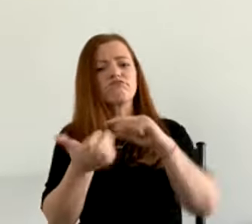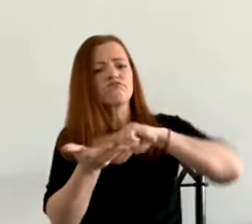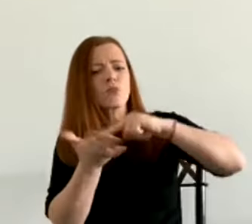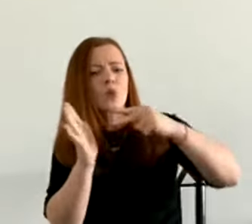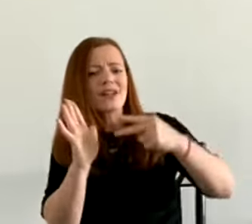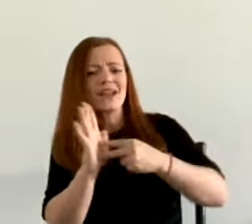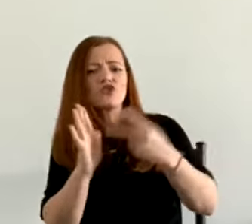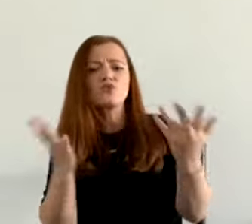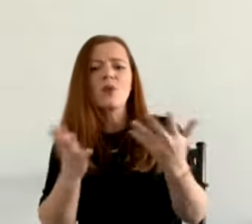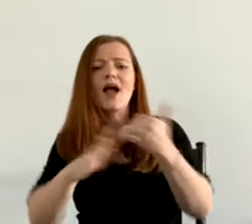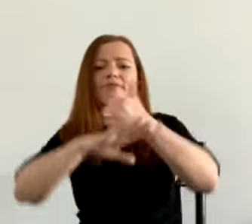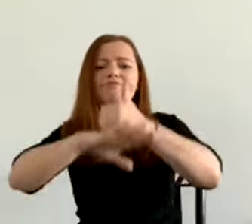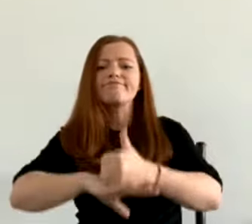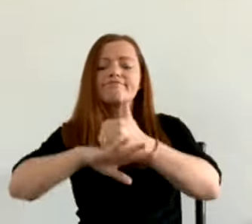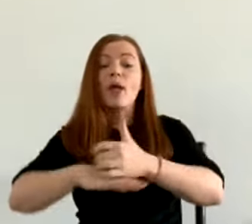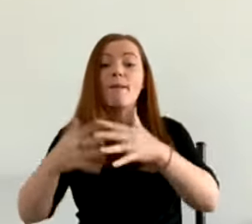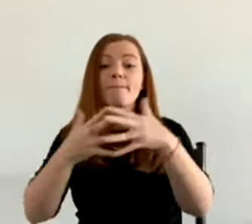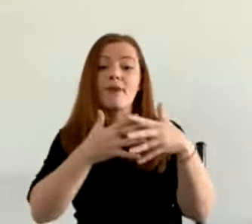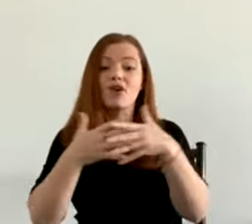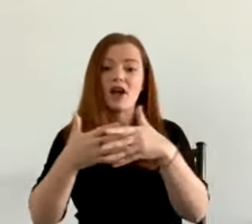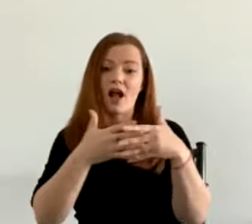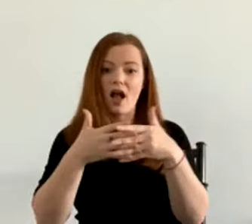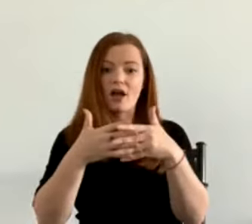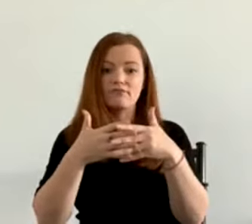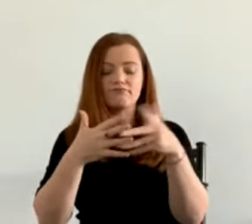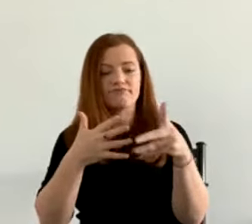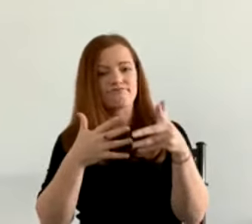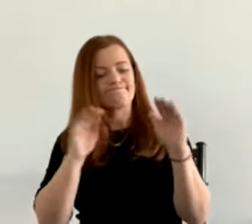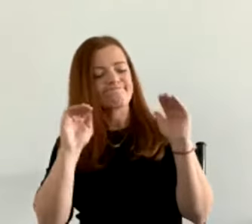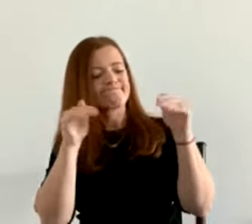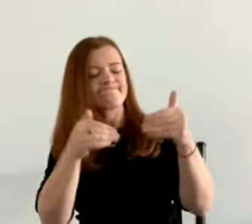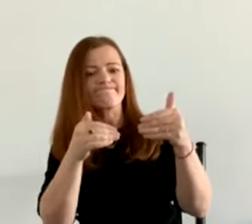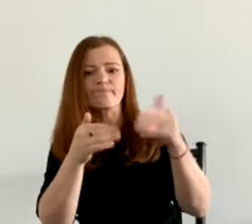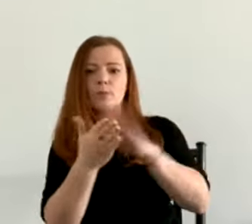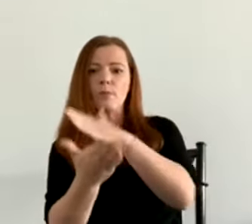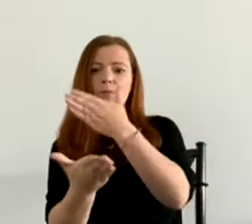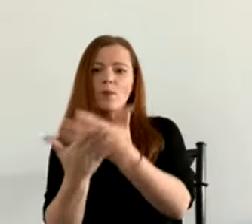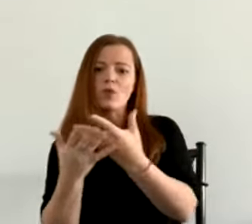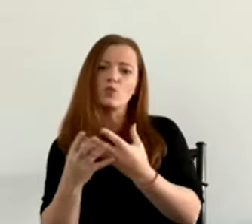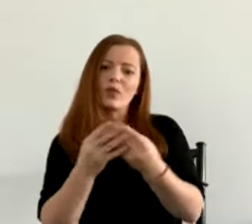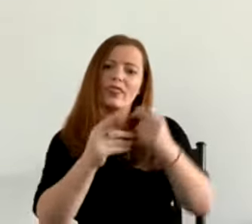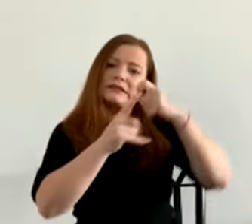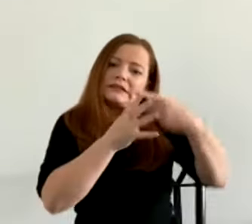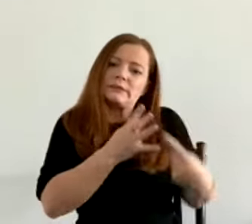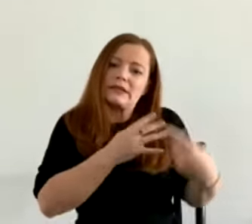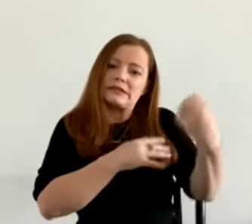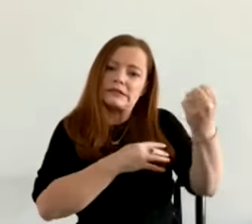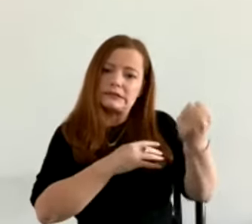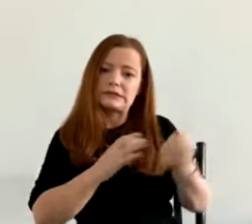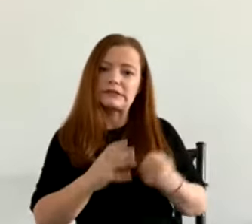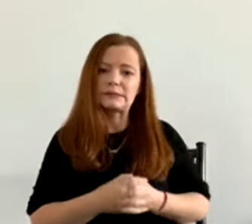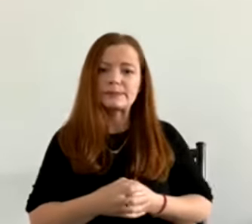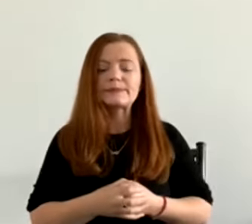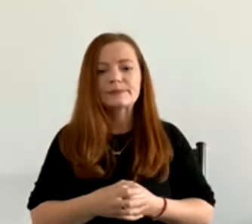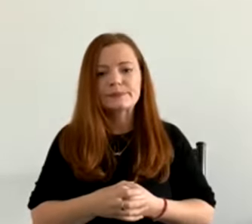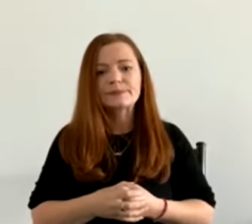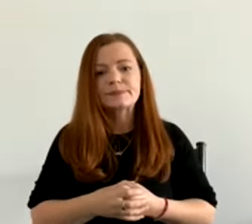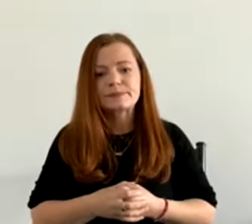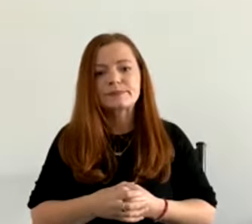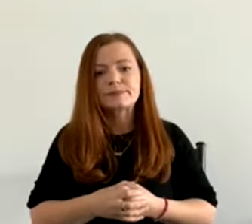America. It's for poets with disabilities, and it's in its second year.